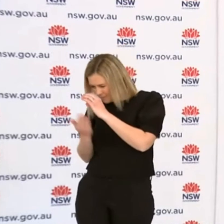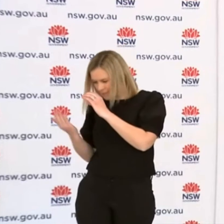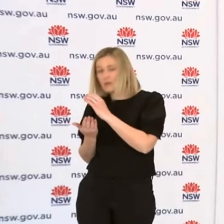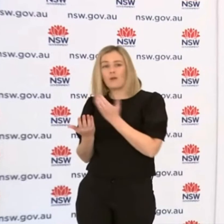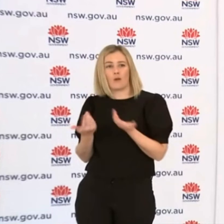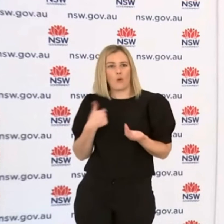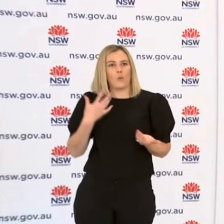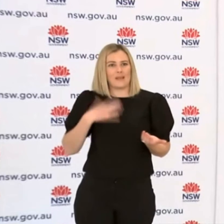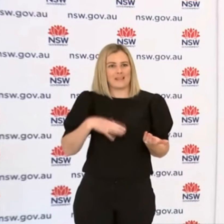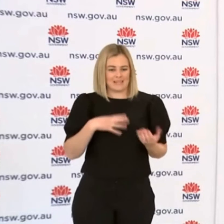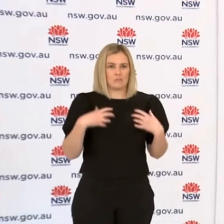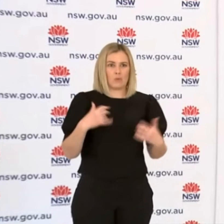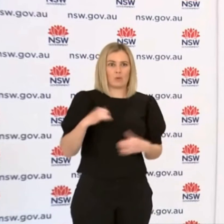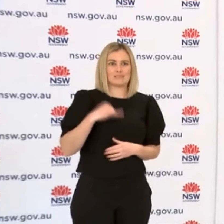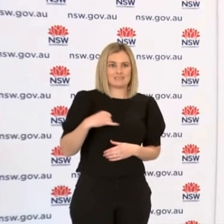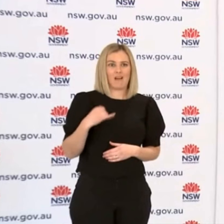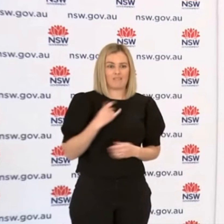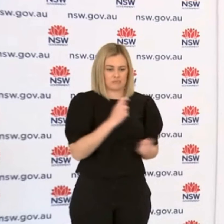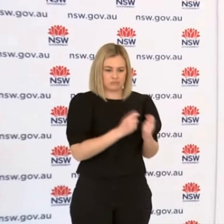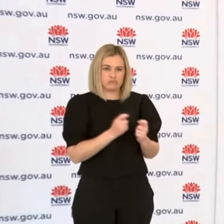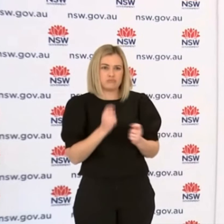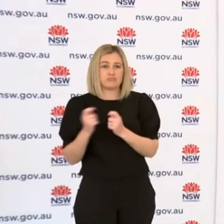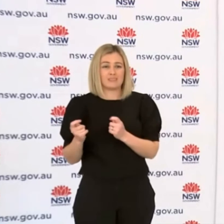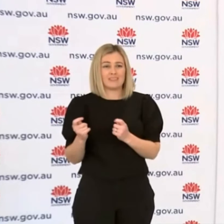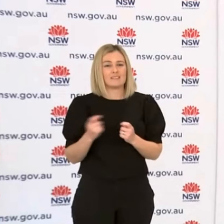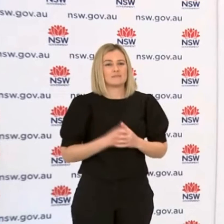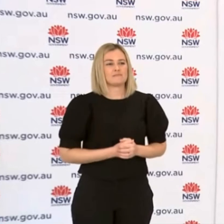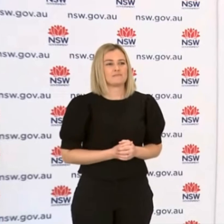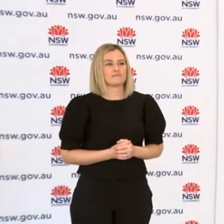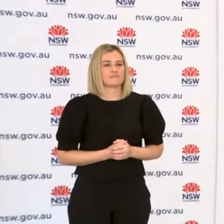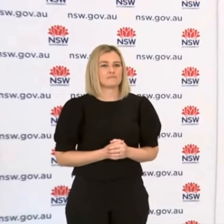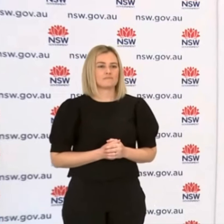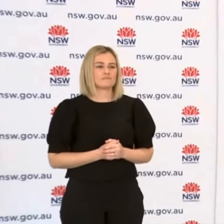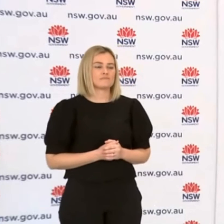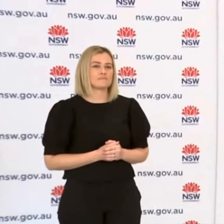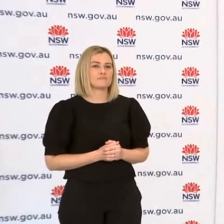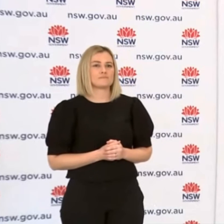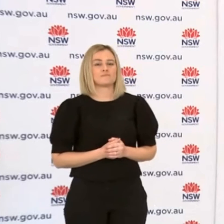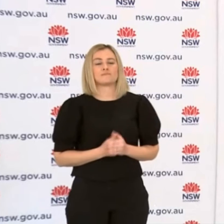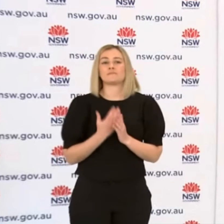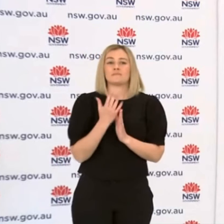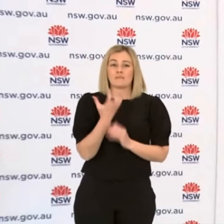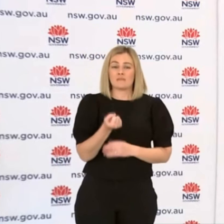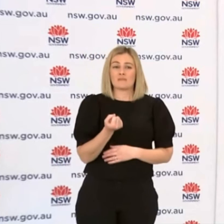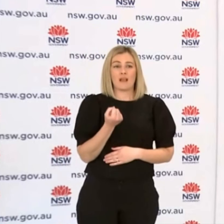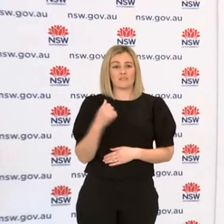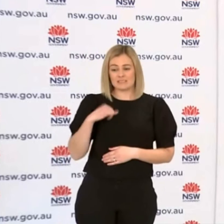pathology lab and at the pathology lab running the tests. It involves someone then administratively sending the results back to the individuals. It's a